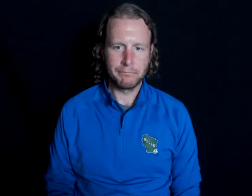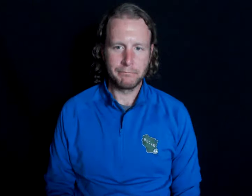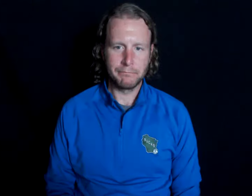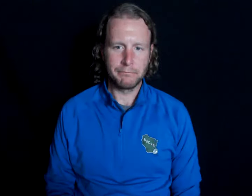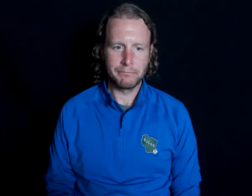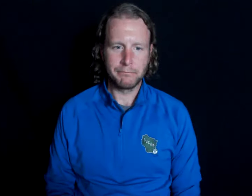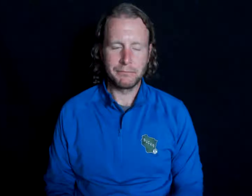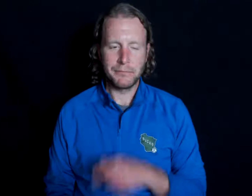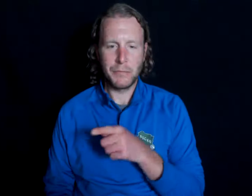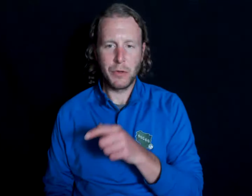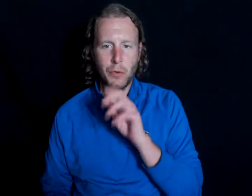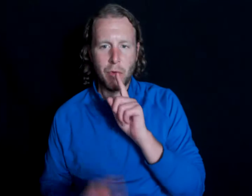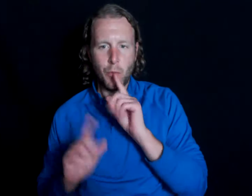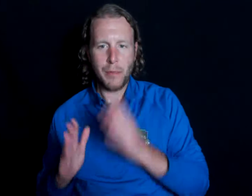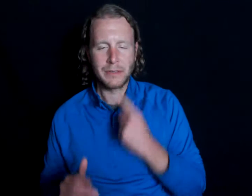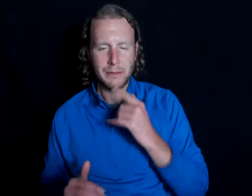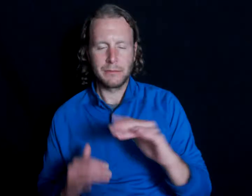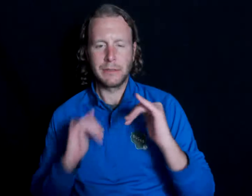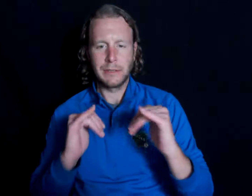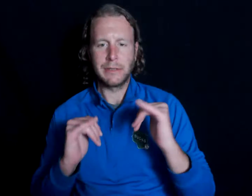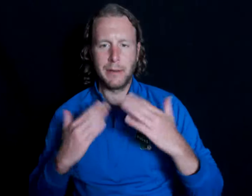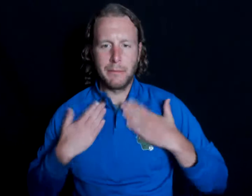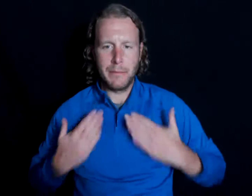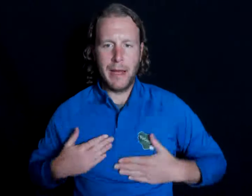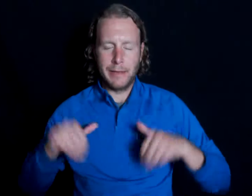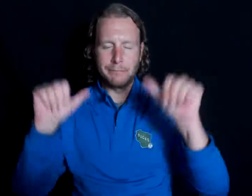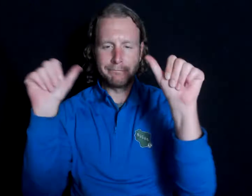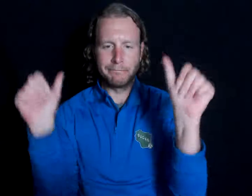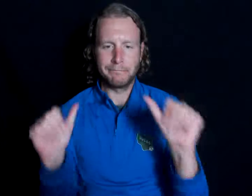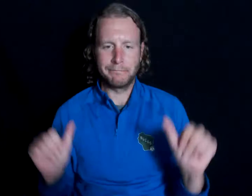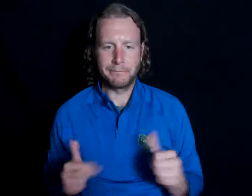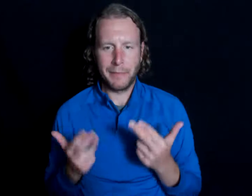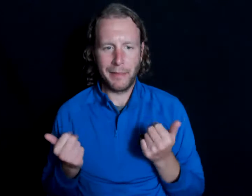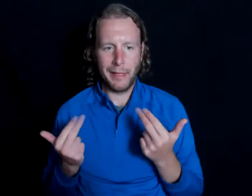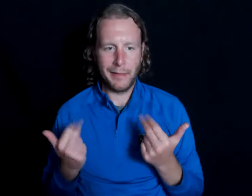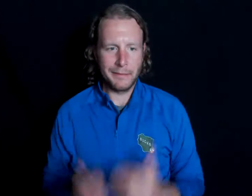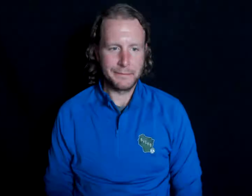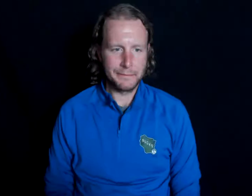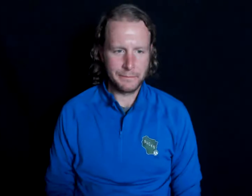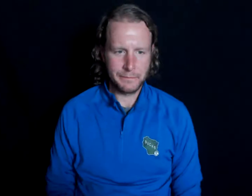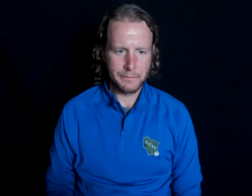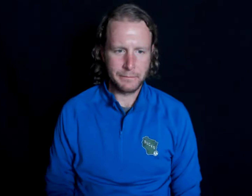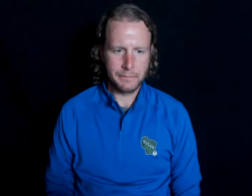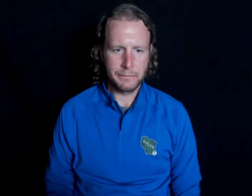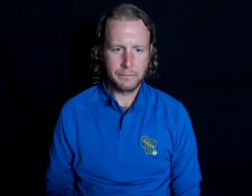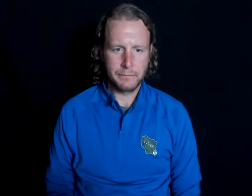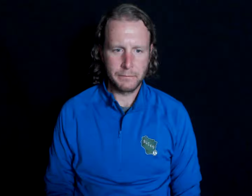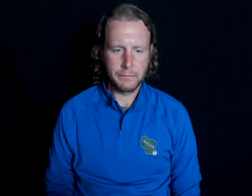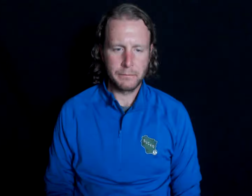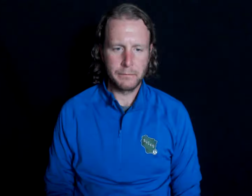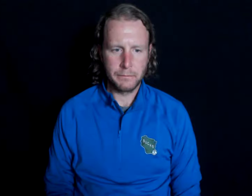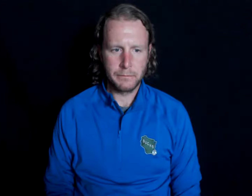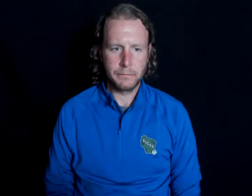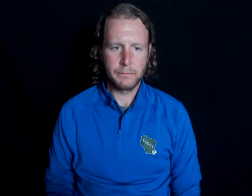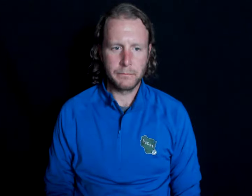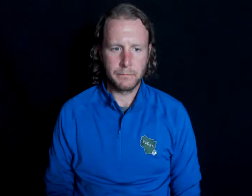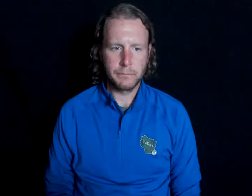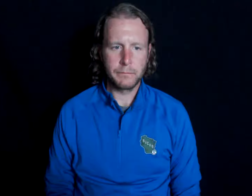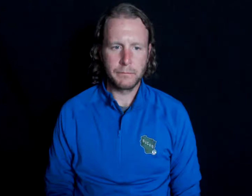Very few do. Under 10 minutes to go. Wundu had it knocked away. A little back tap move